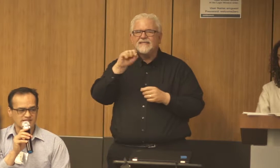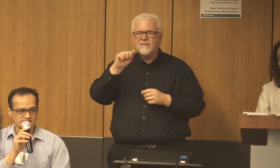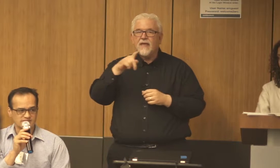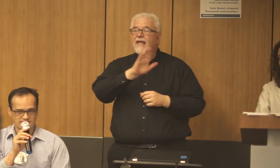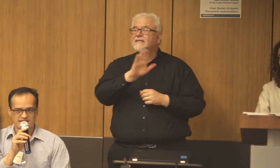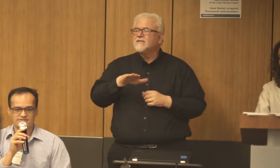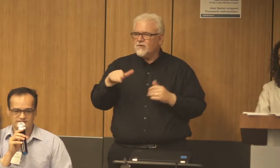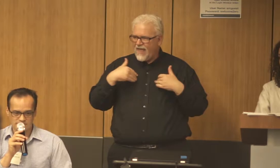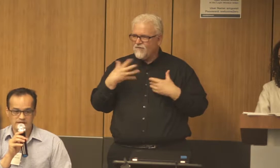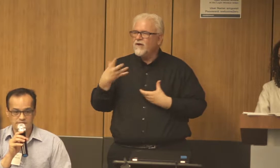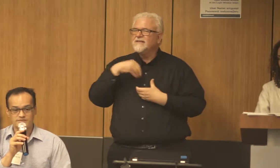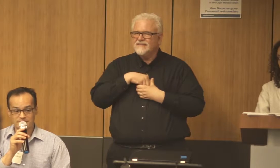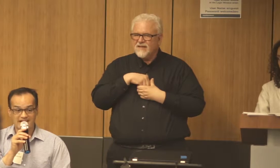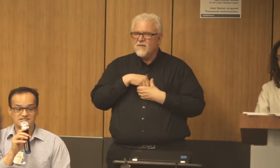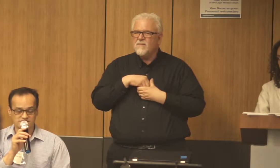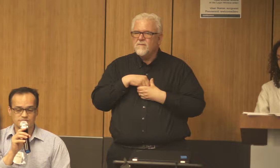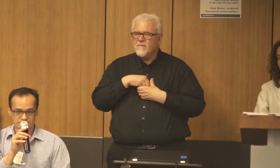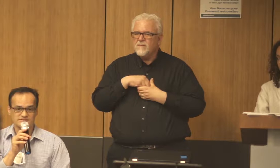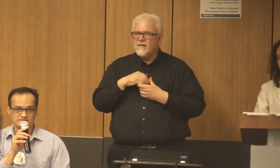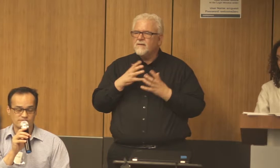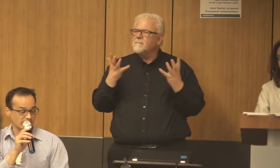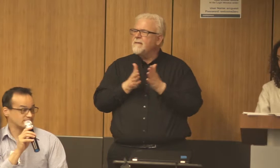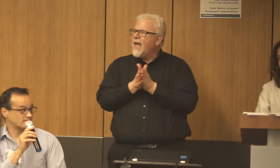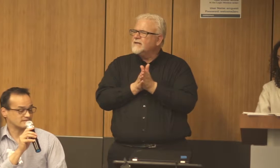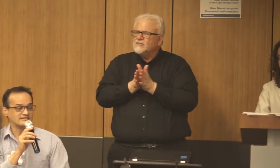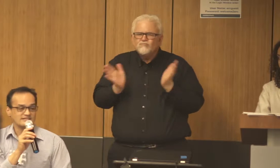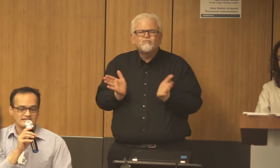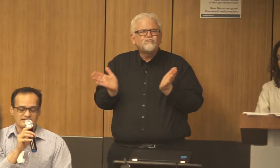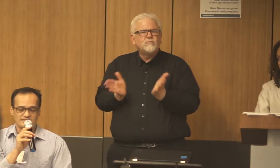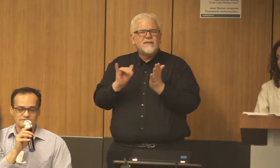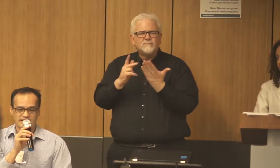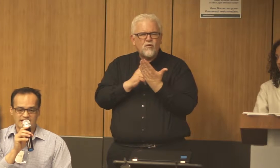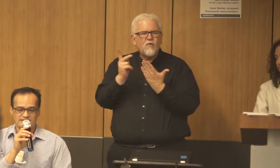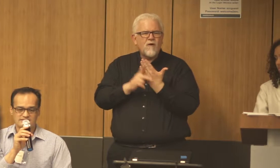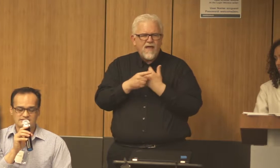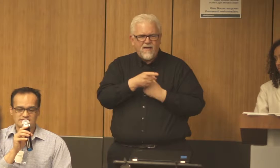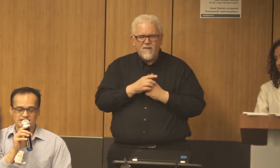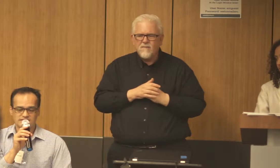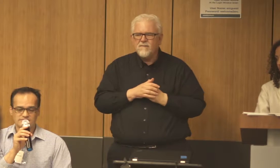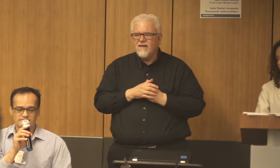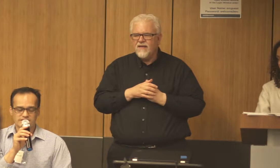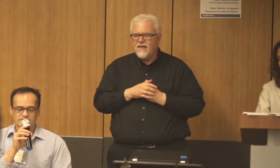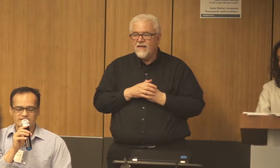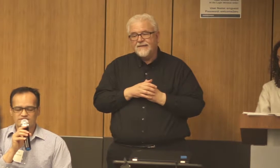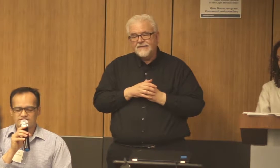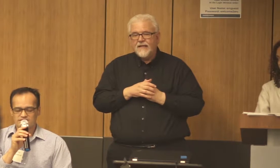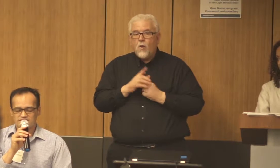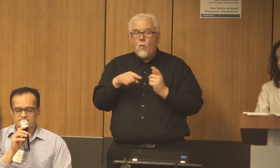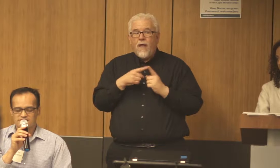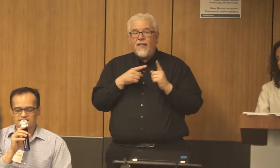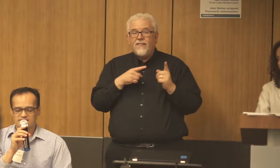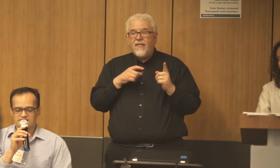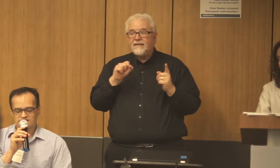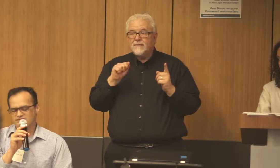children have autism, and he had a very much of a passion to push this program forward. And when they first